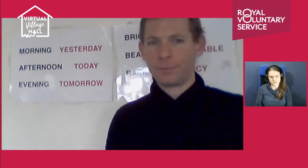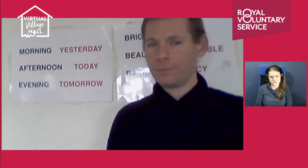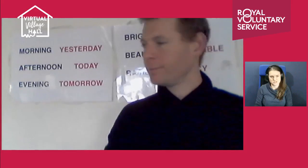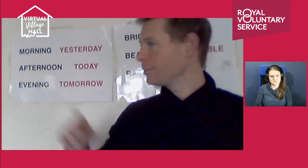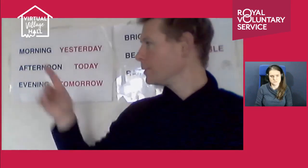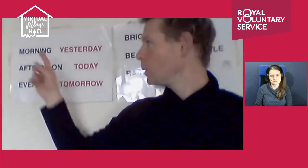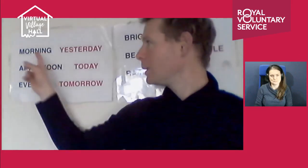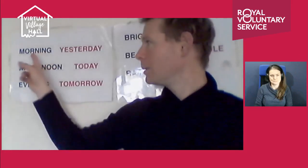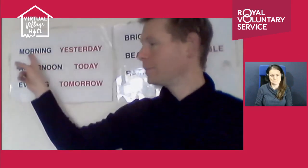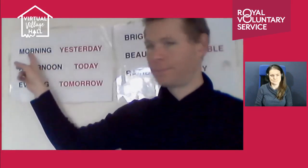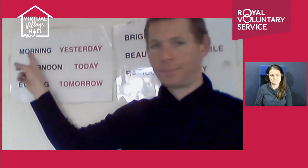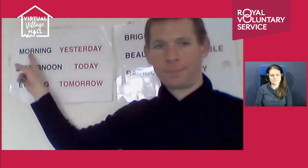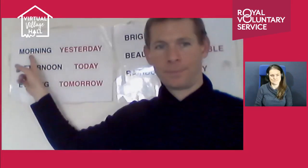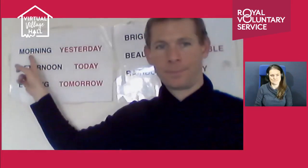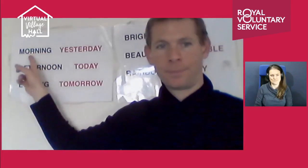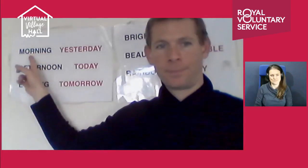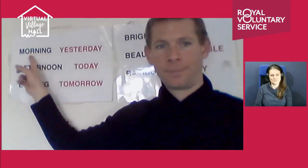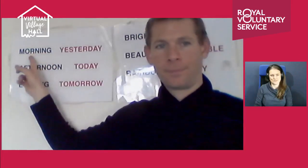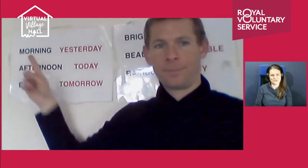ones first.